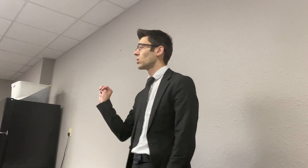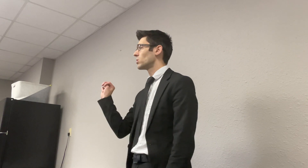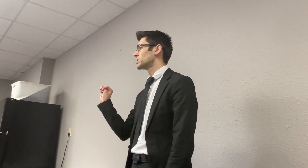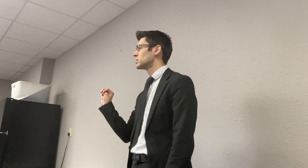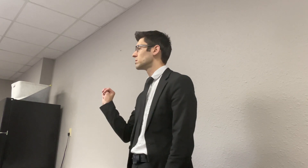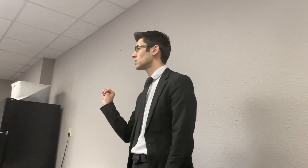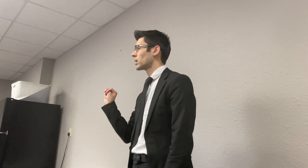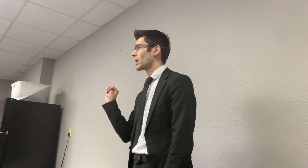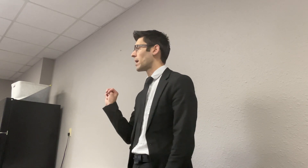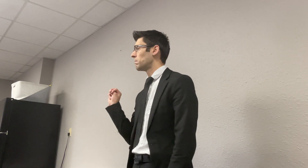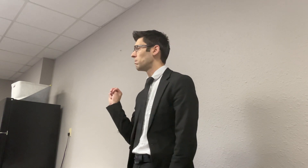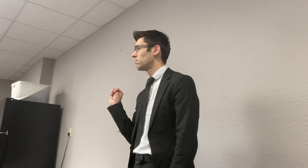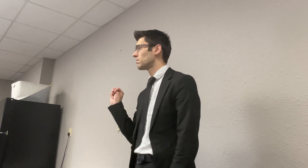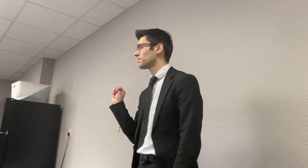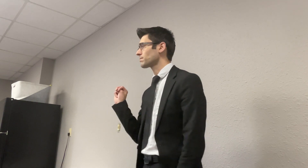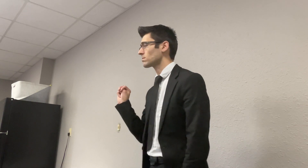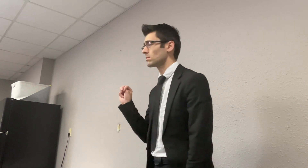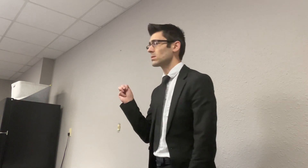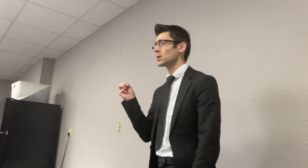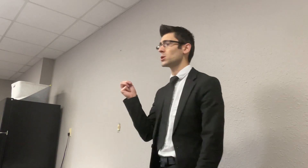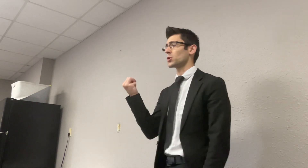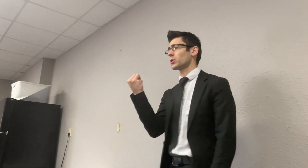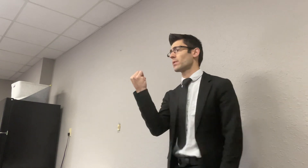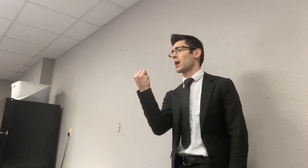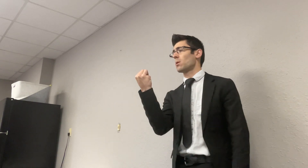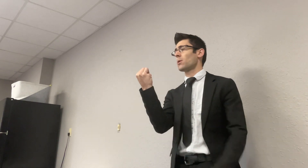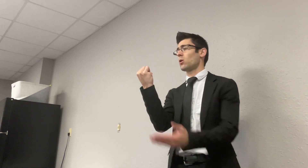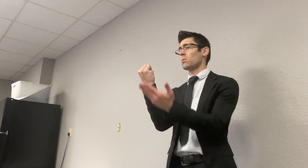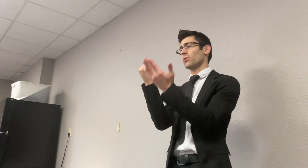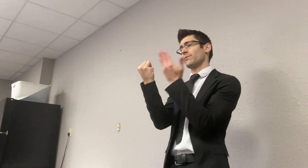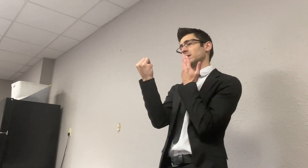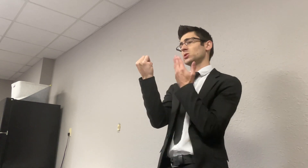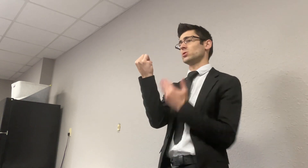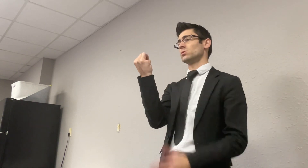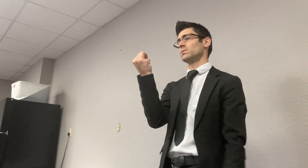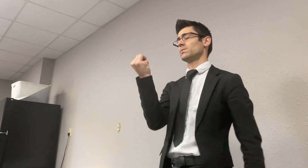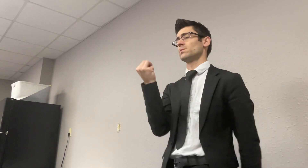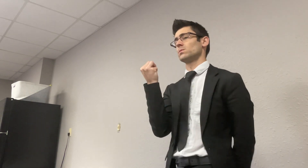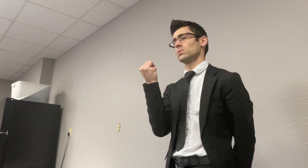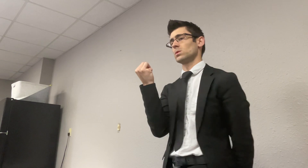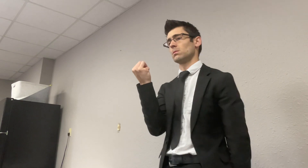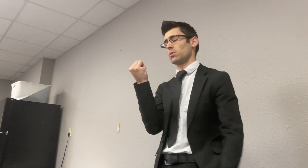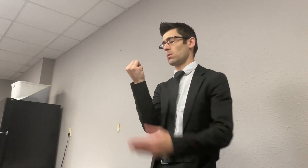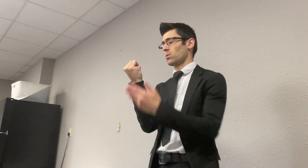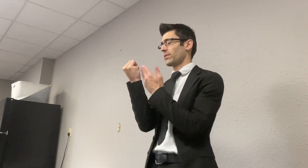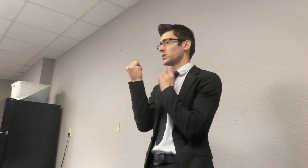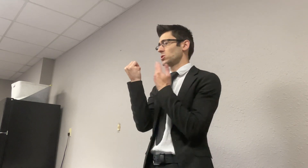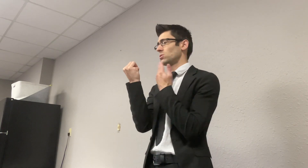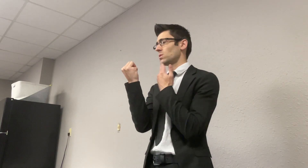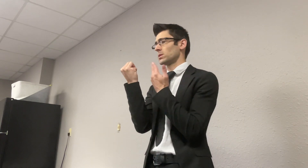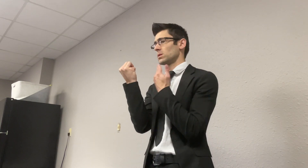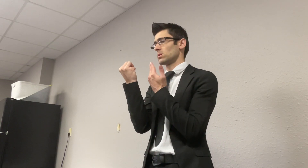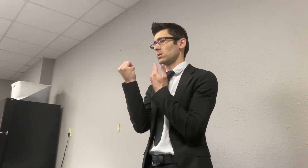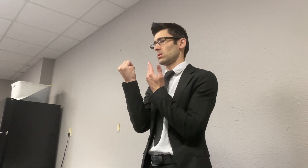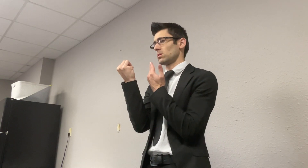know the letter M. Turn it around, palm will face you. Palm will face you on the, there